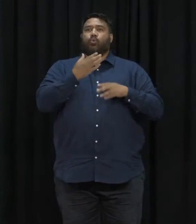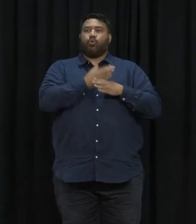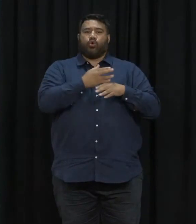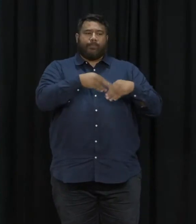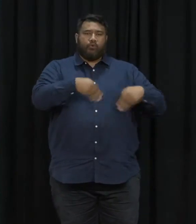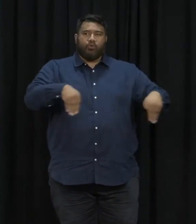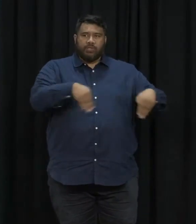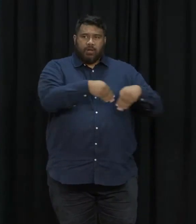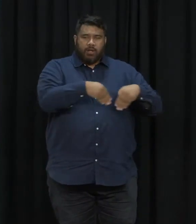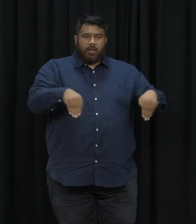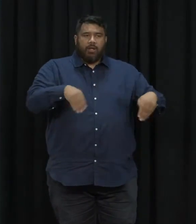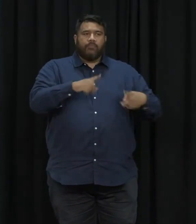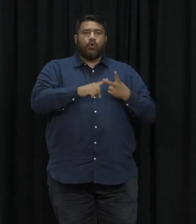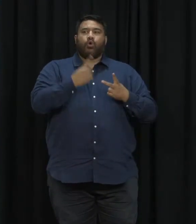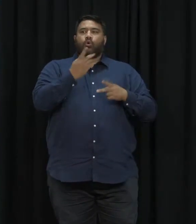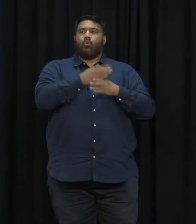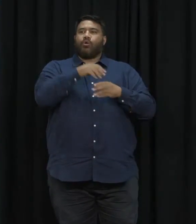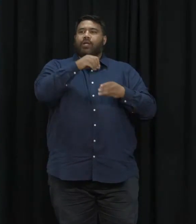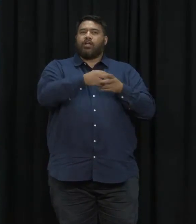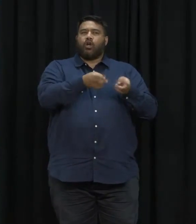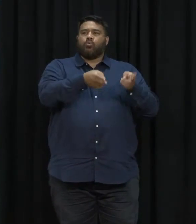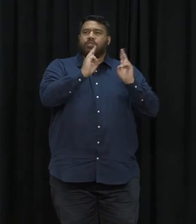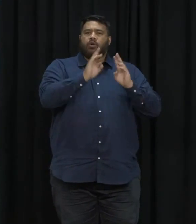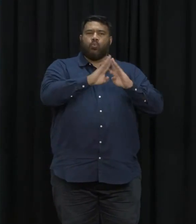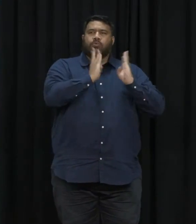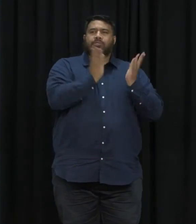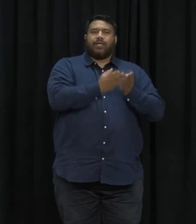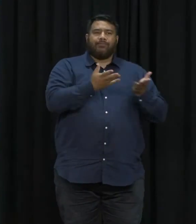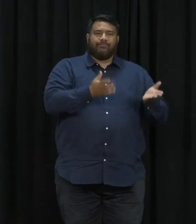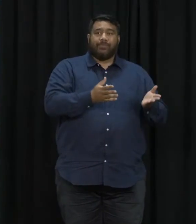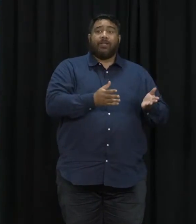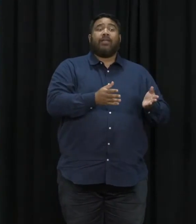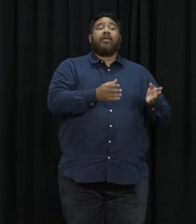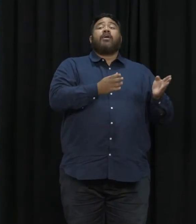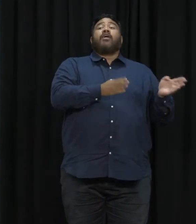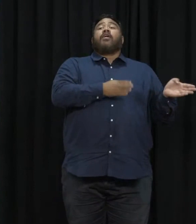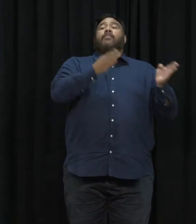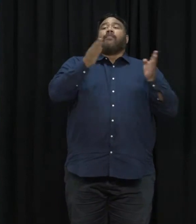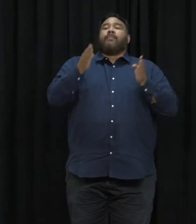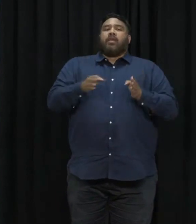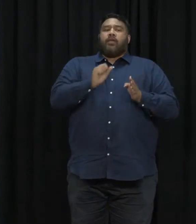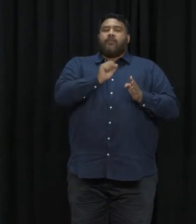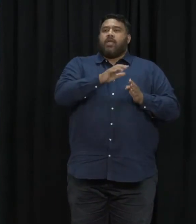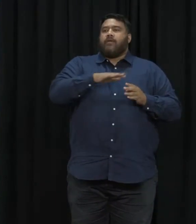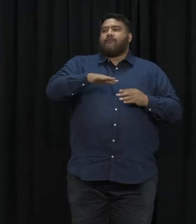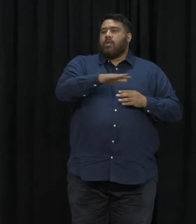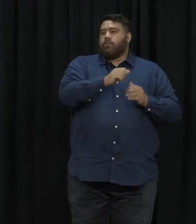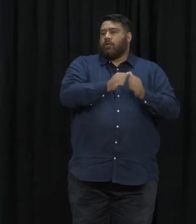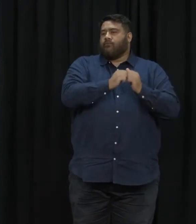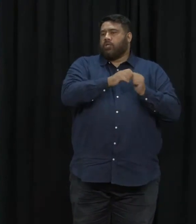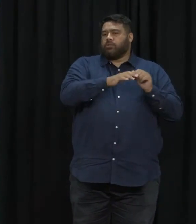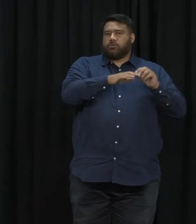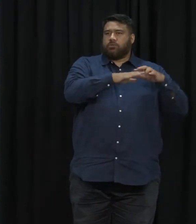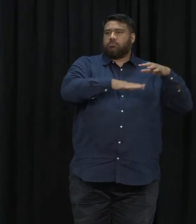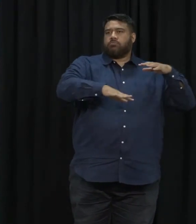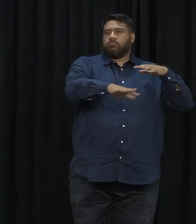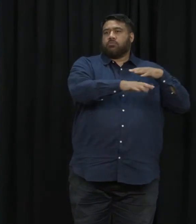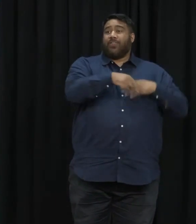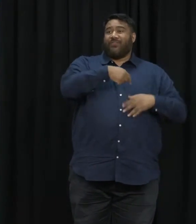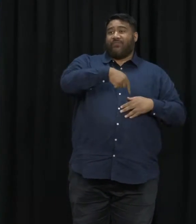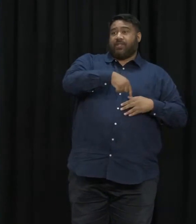workers, and then we will be moving into household contacts, and we anticipate doing that this